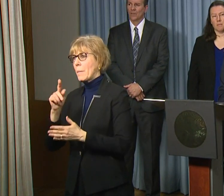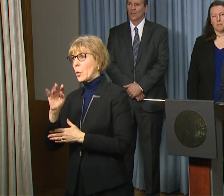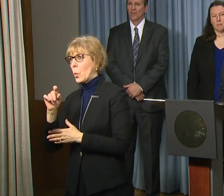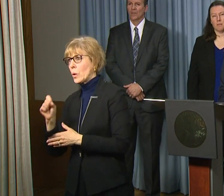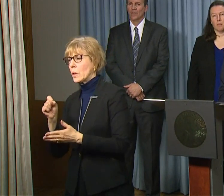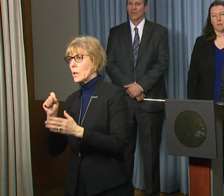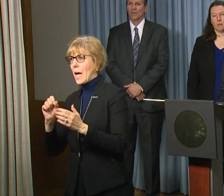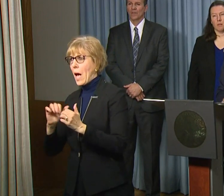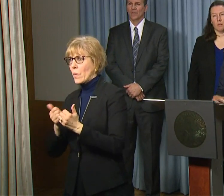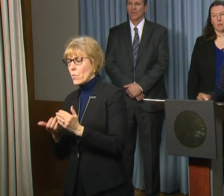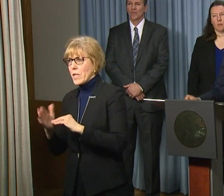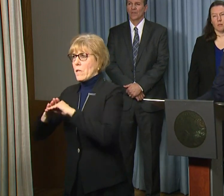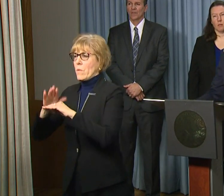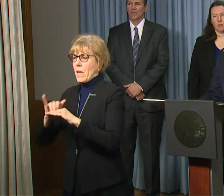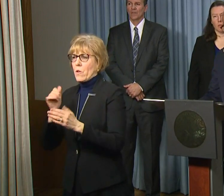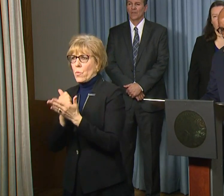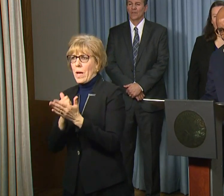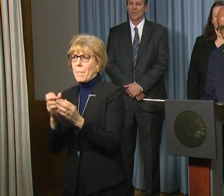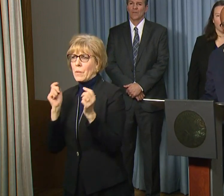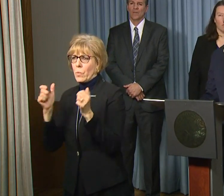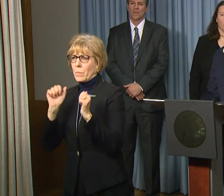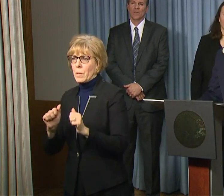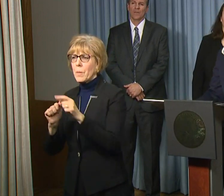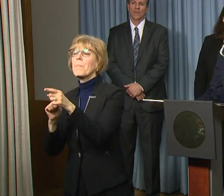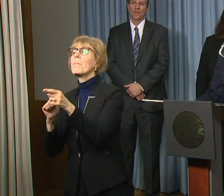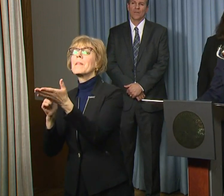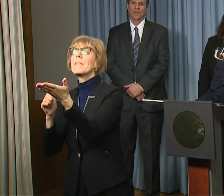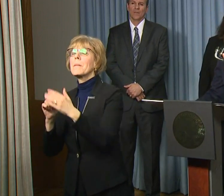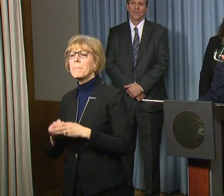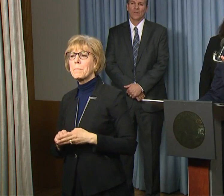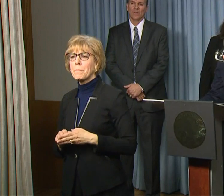help as quickly as possible. Yes.